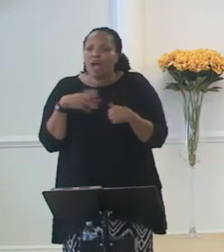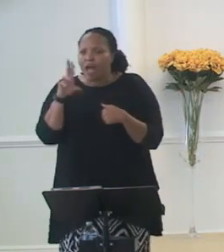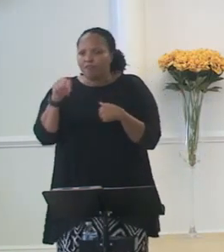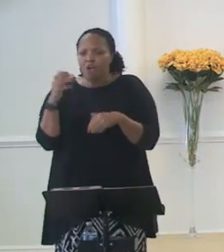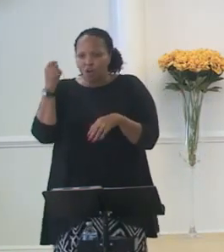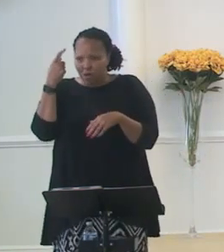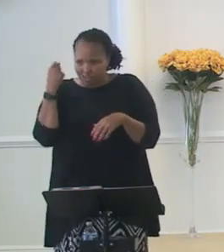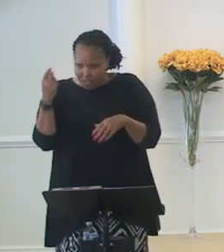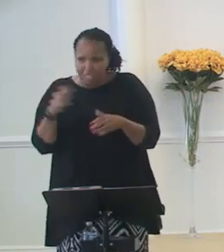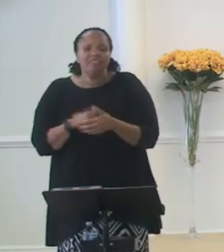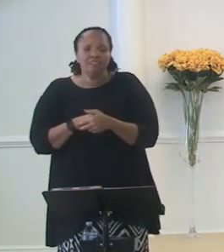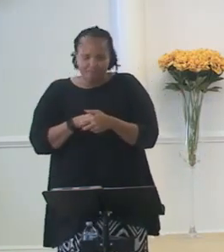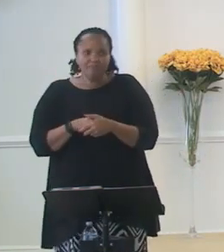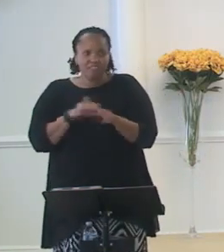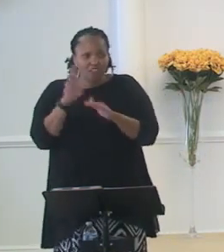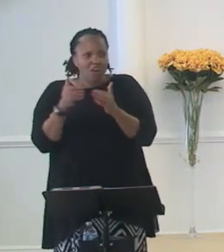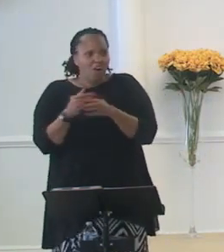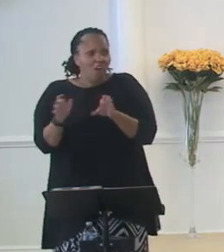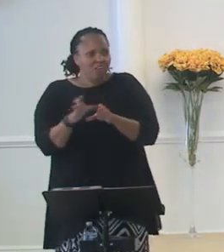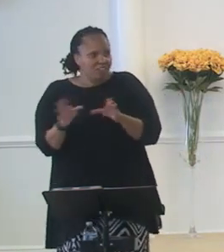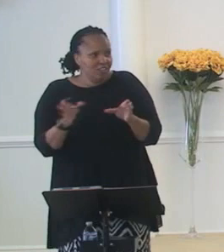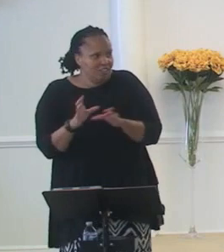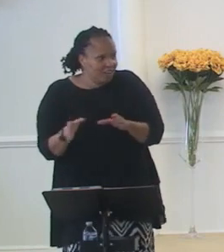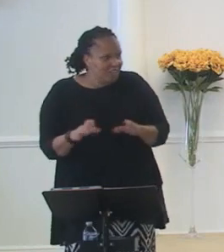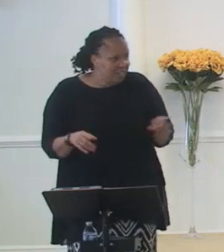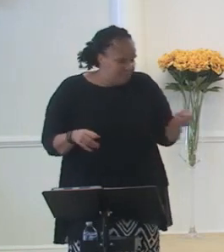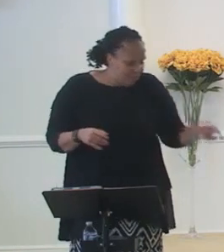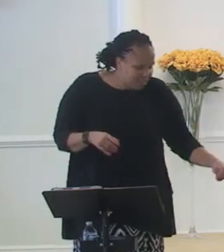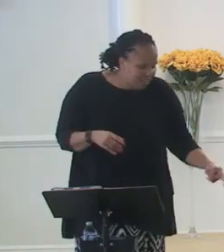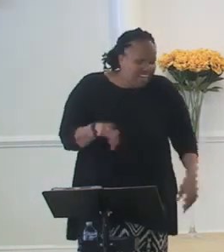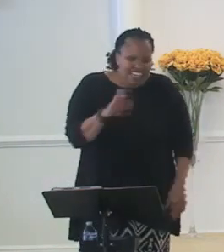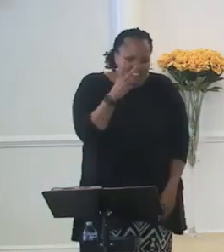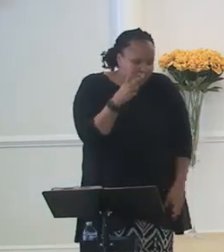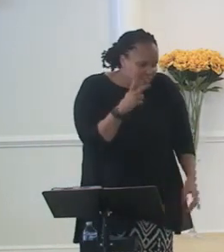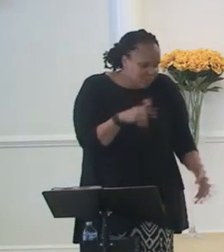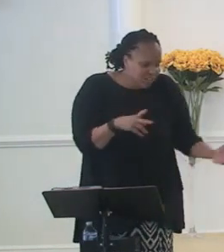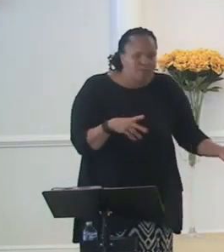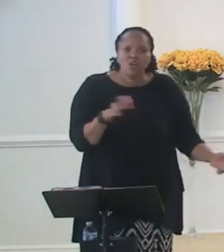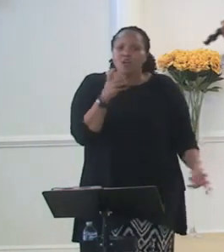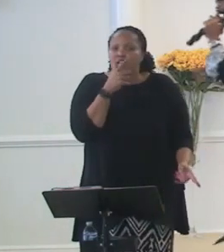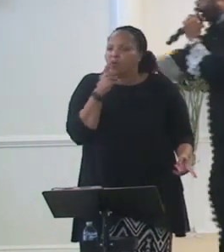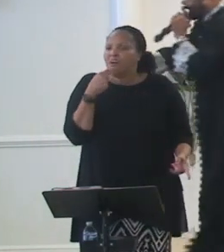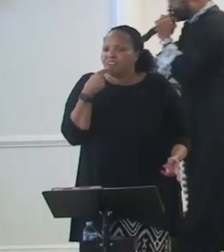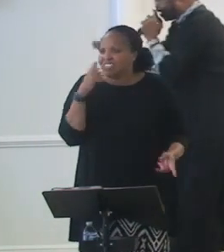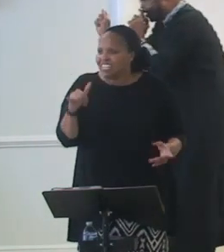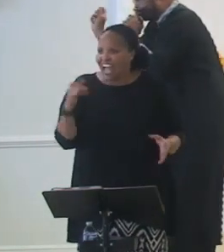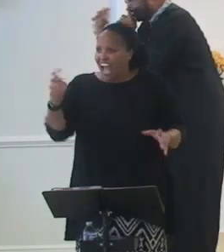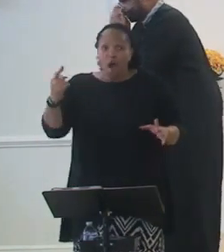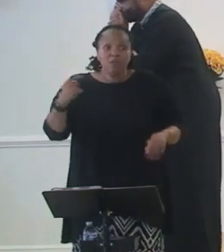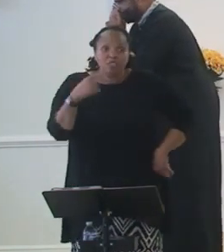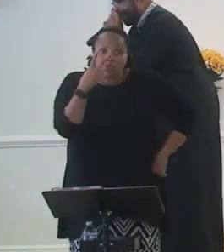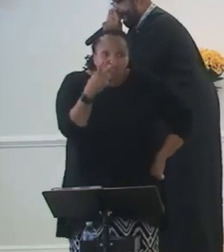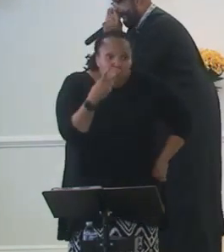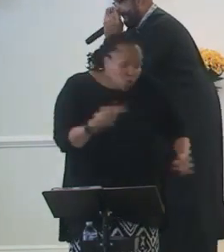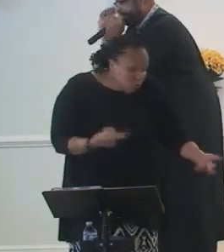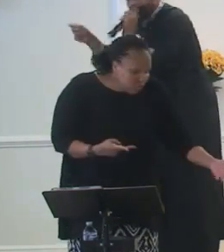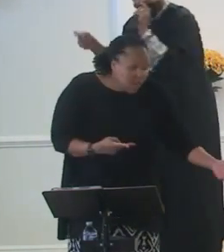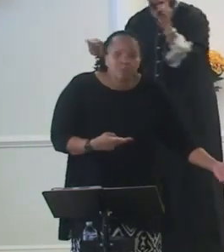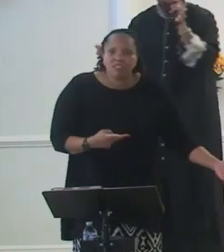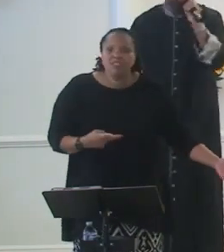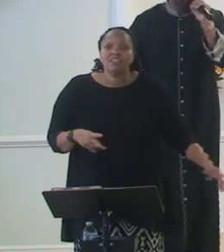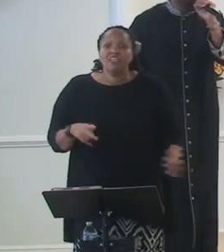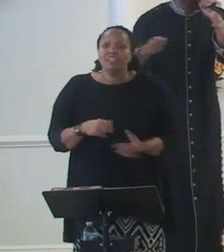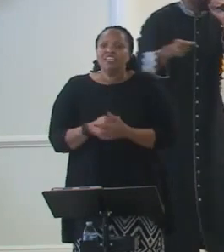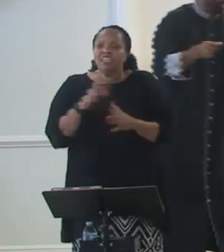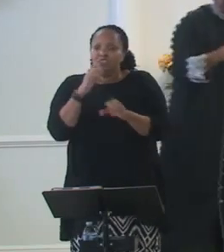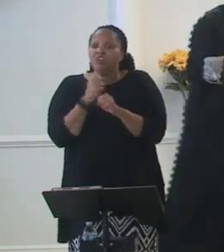or insight, all you have to do is look back in the bag. I only took two chips. Whoever said that? I only took two chips. You